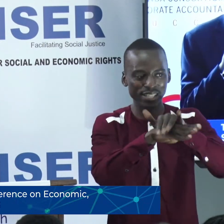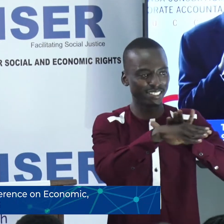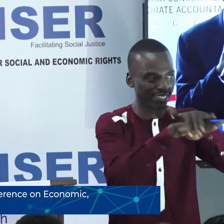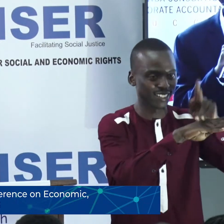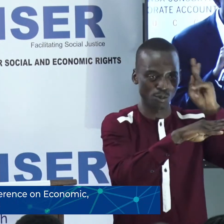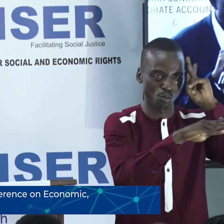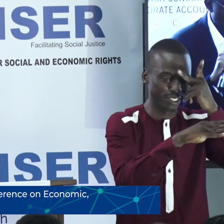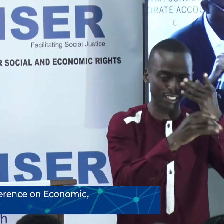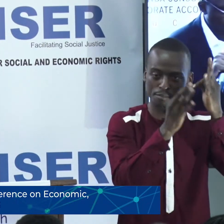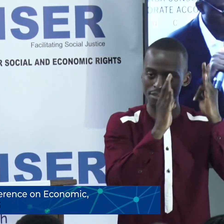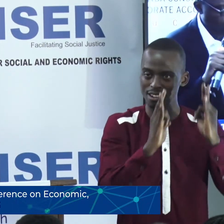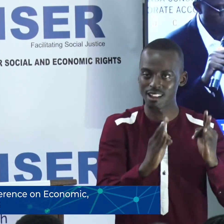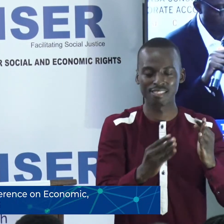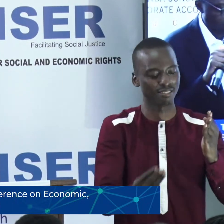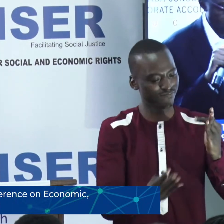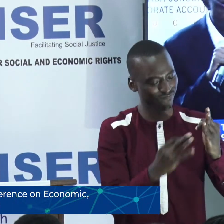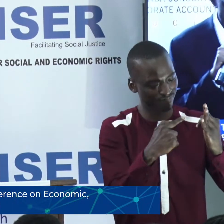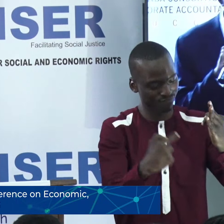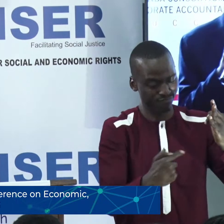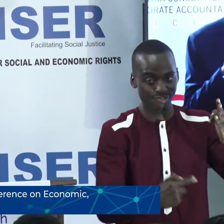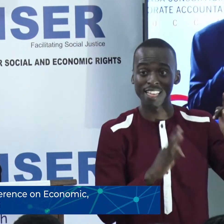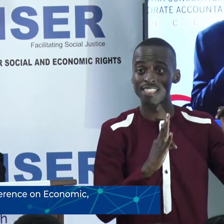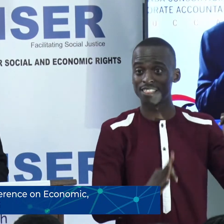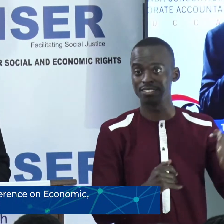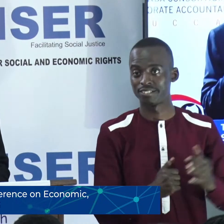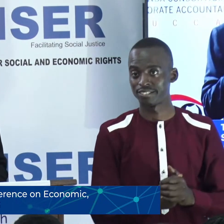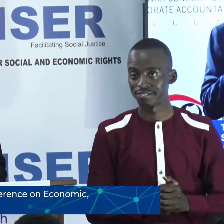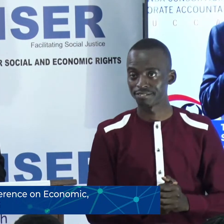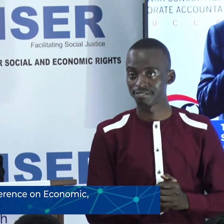policy and so many other things.